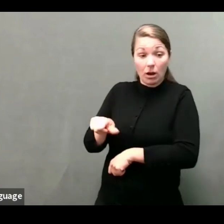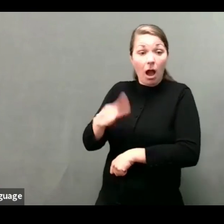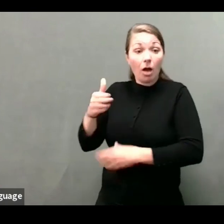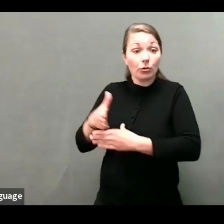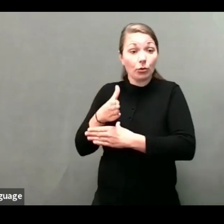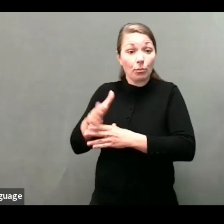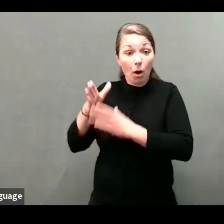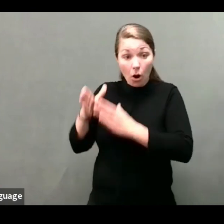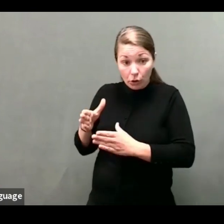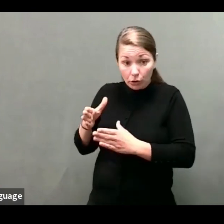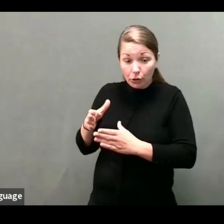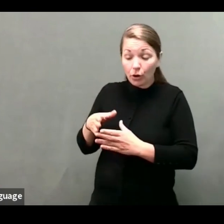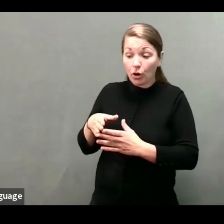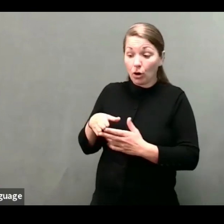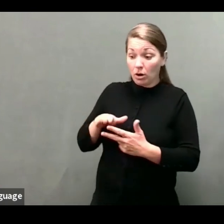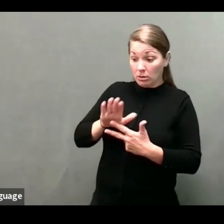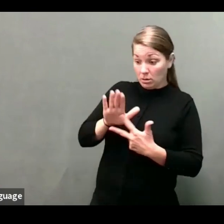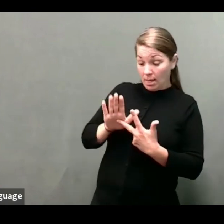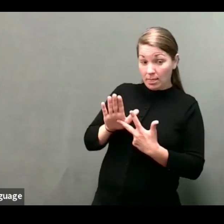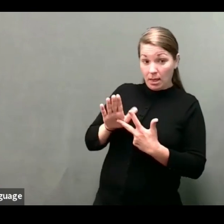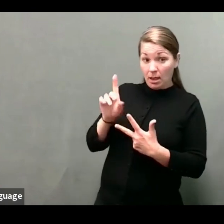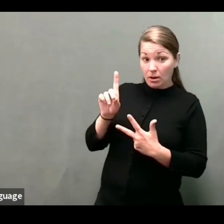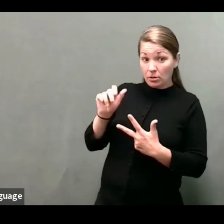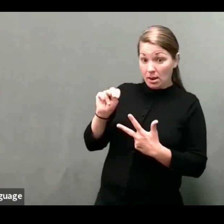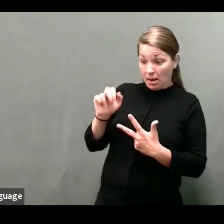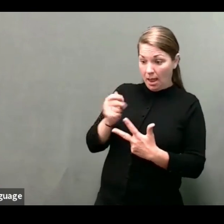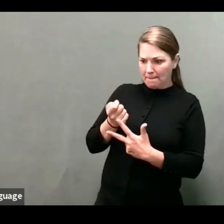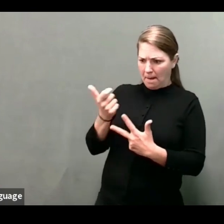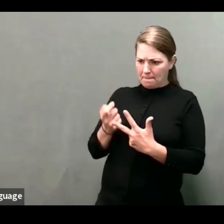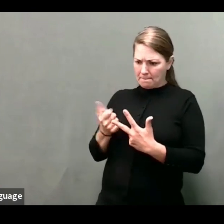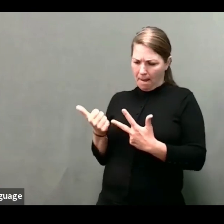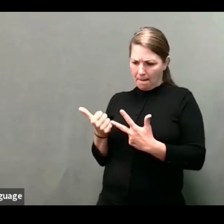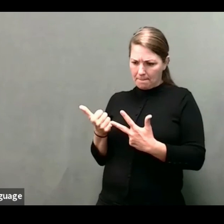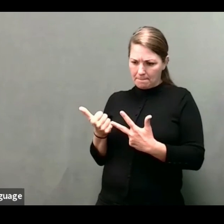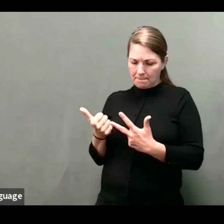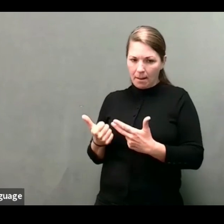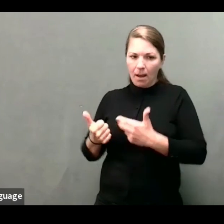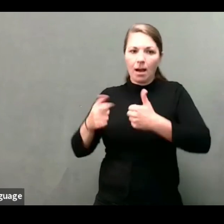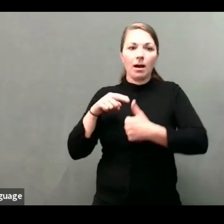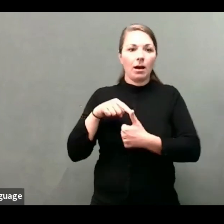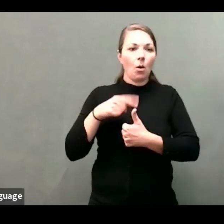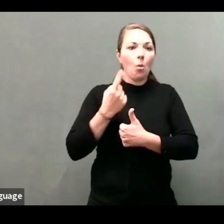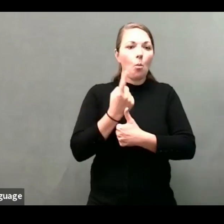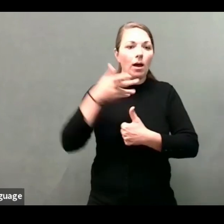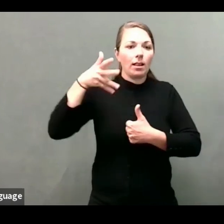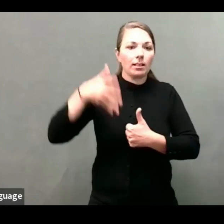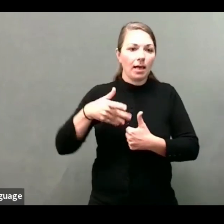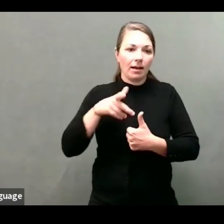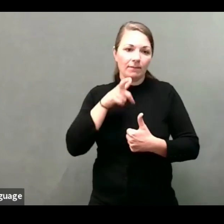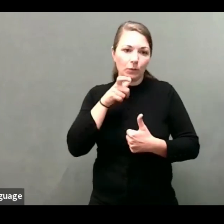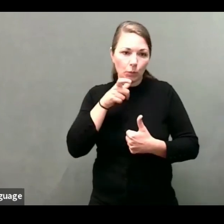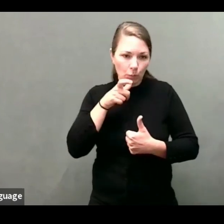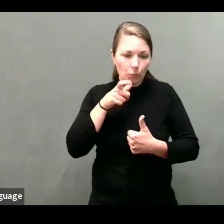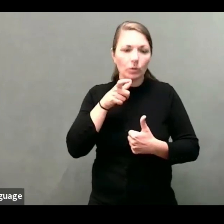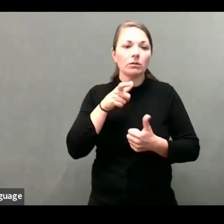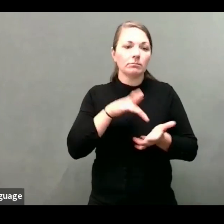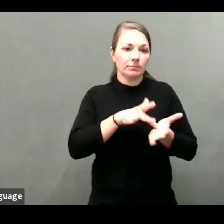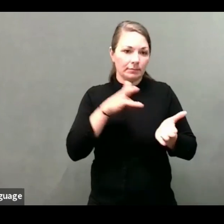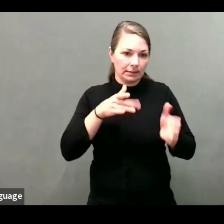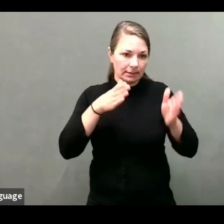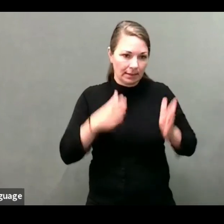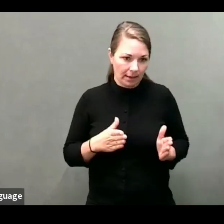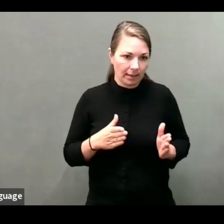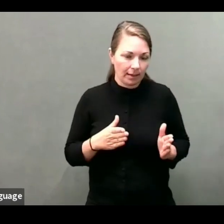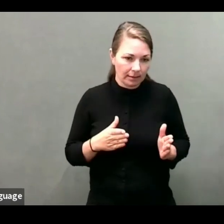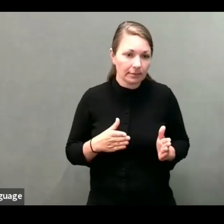they remove those DNA profiles, they're left with the DNA profile of the assailant. That can only really be done with